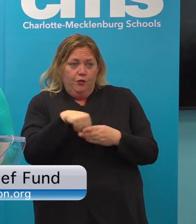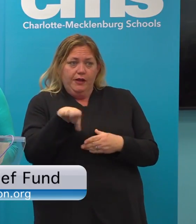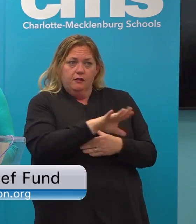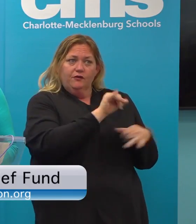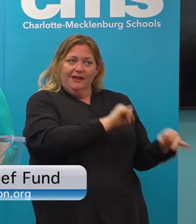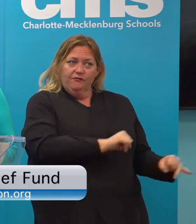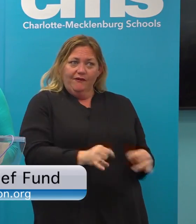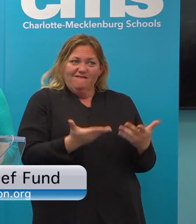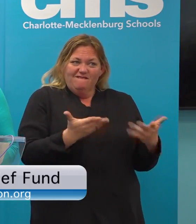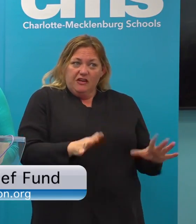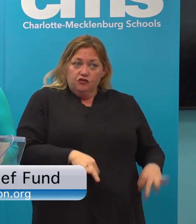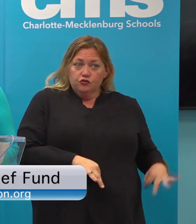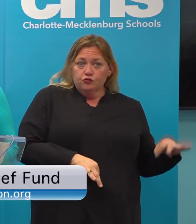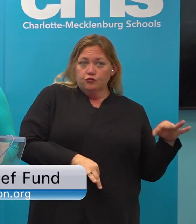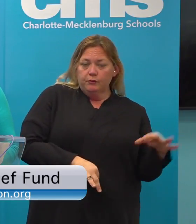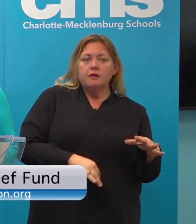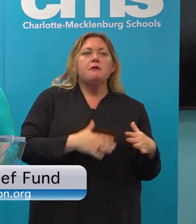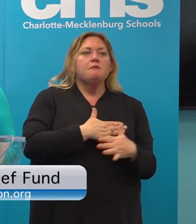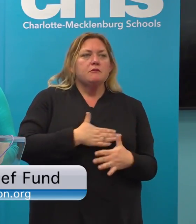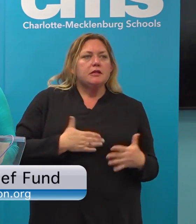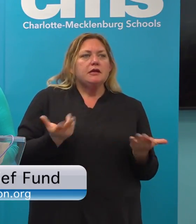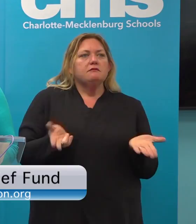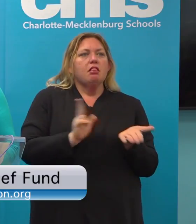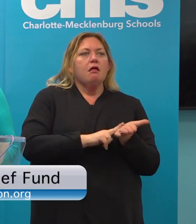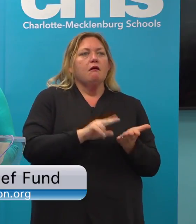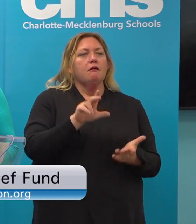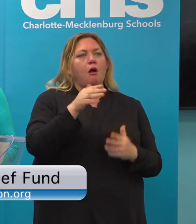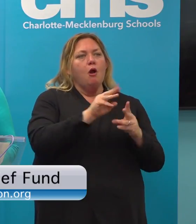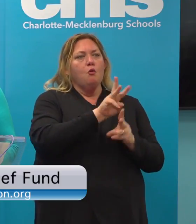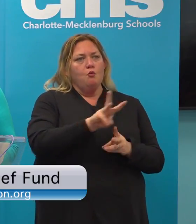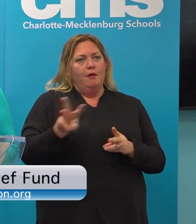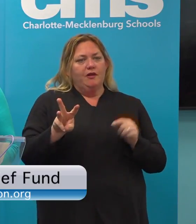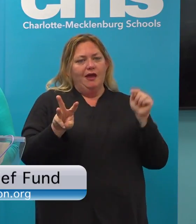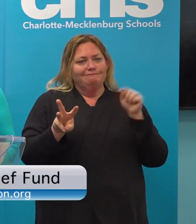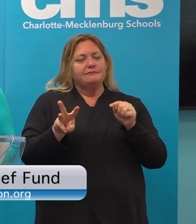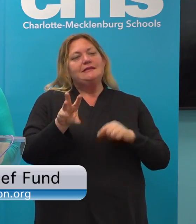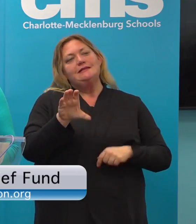who have already contributed, please log on to our website at